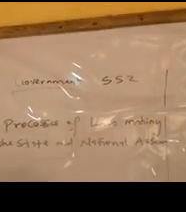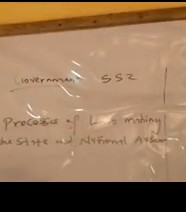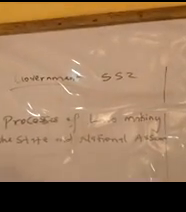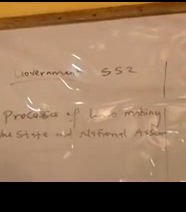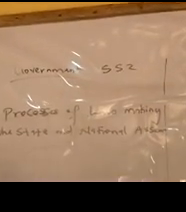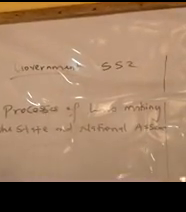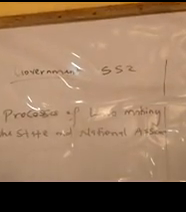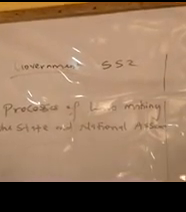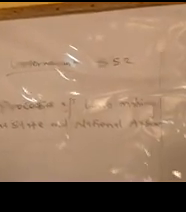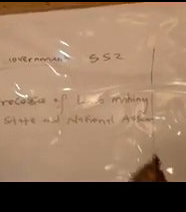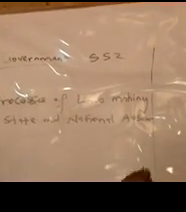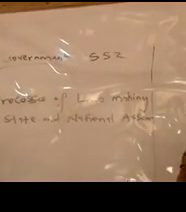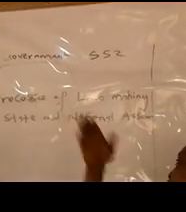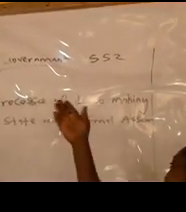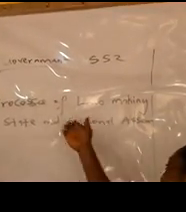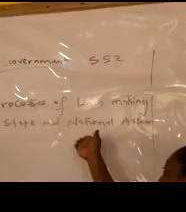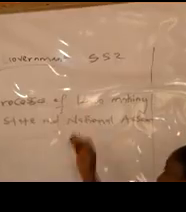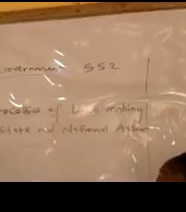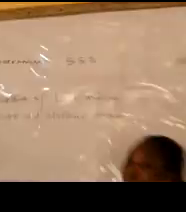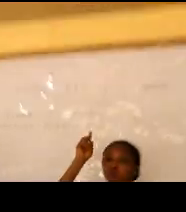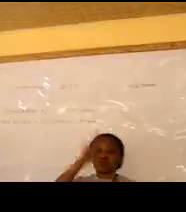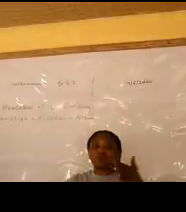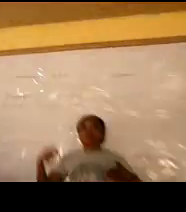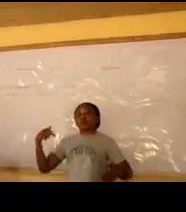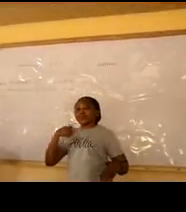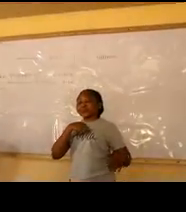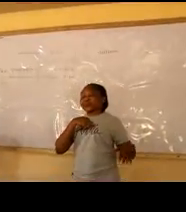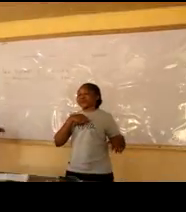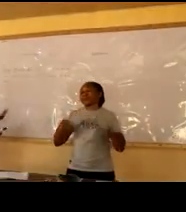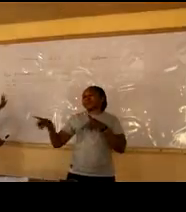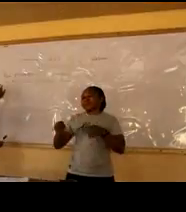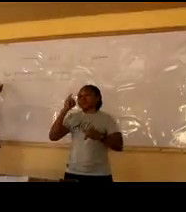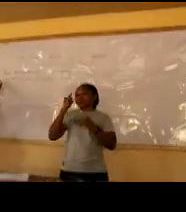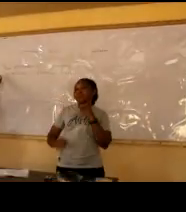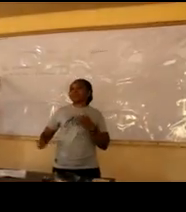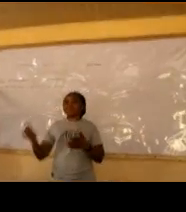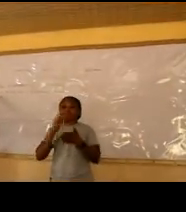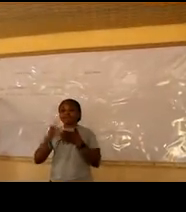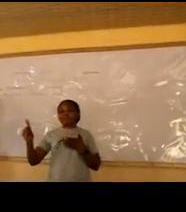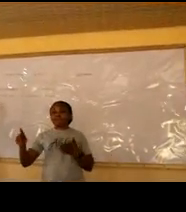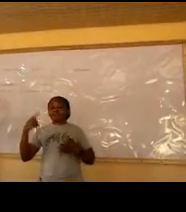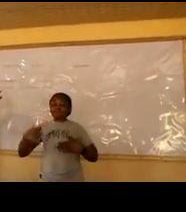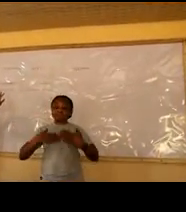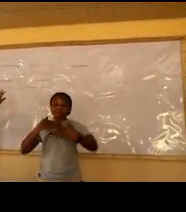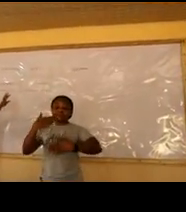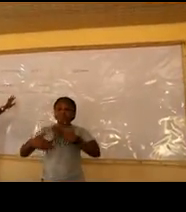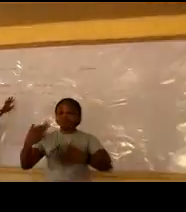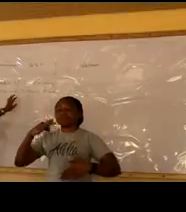So this was what we did last week. The processes of lawmaking in the state and